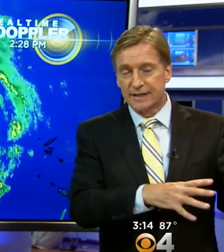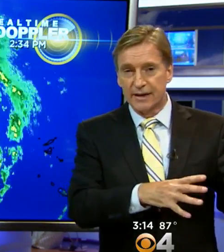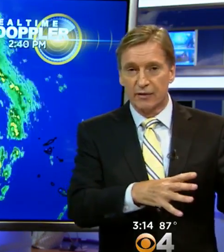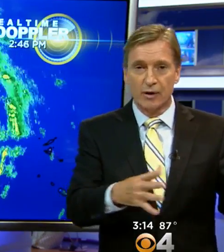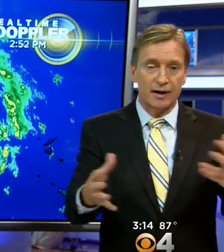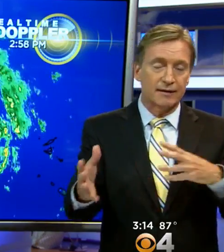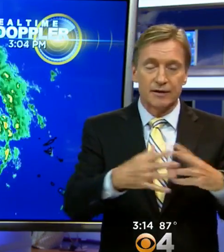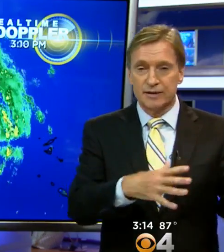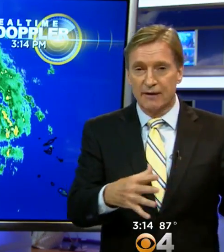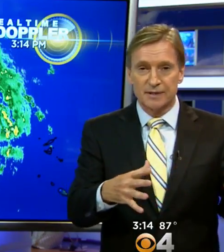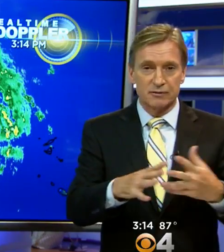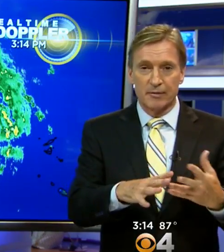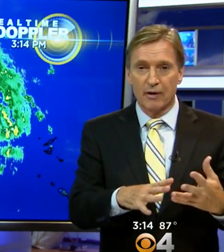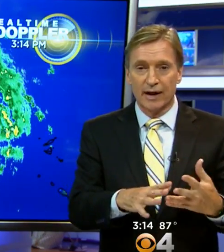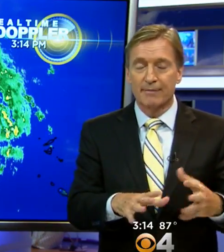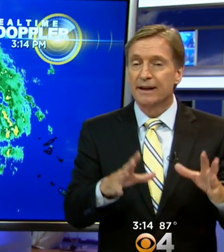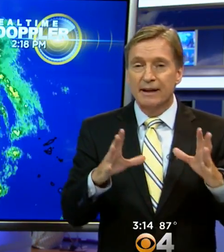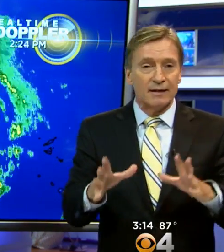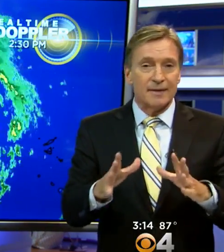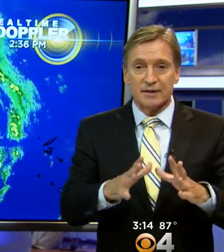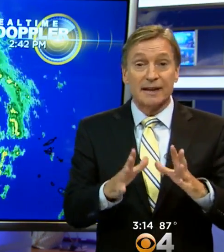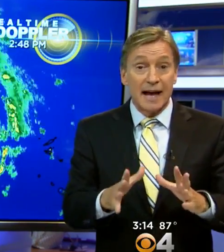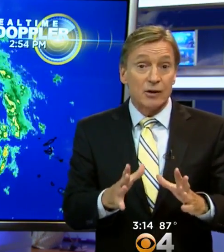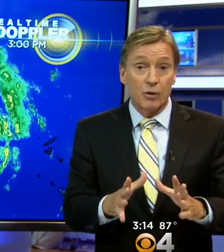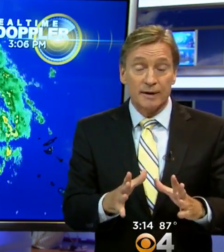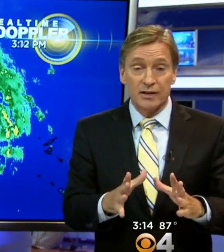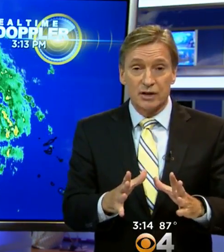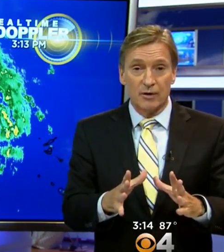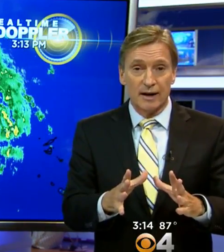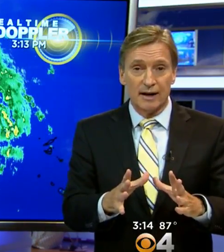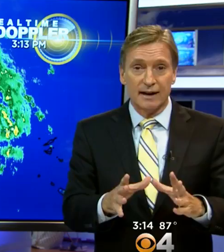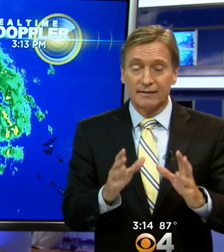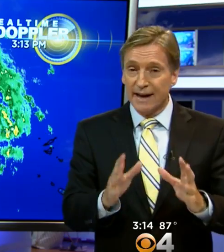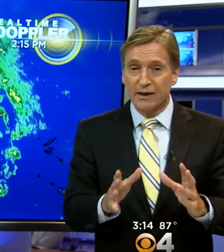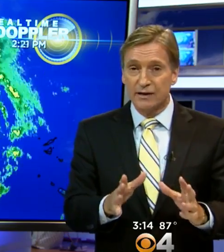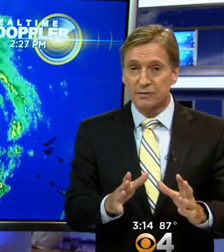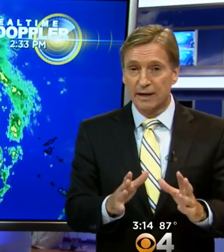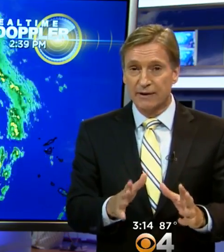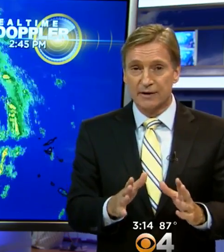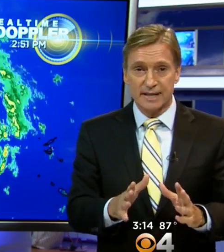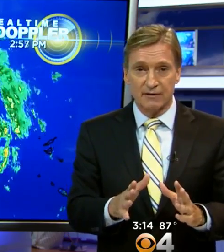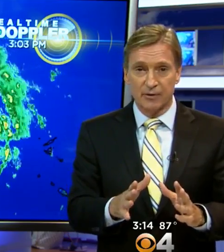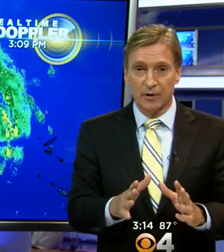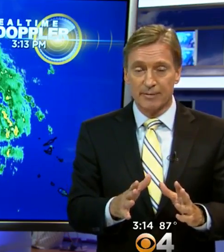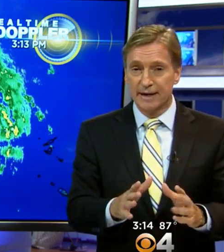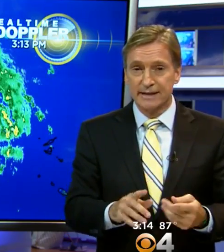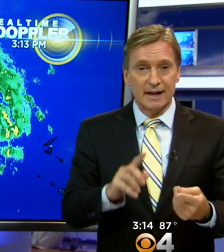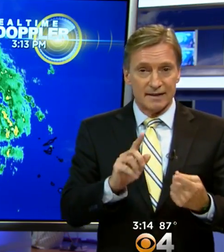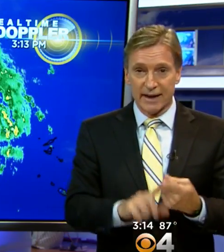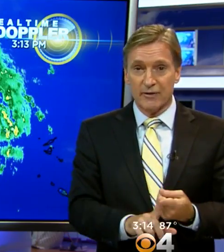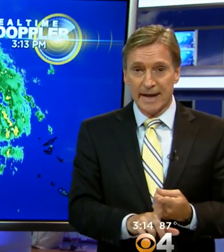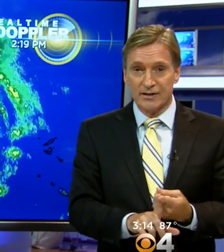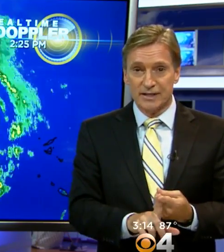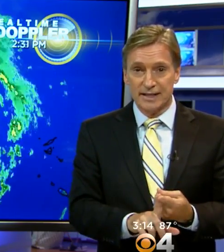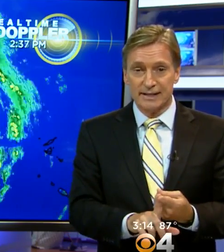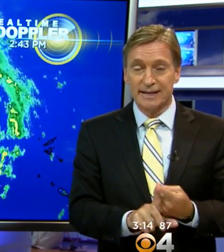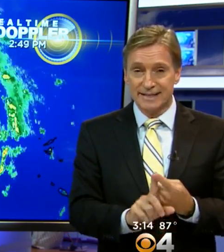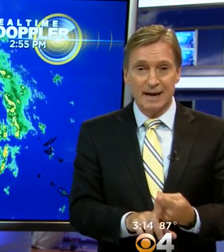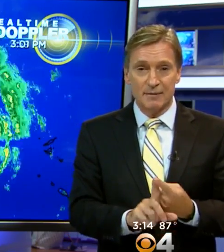press conference, another one, and the news conferences would be overlapping. There's a lot of coordination going on, and thank goodness we live here in South Florida because the